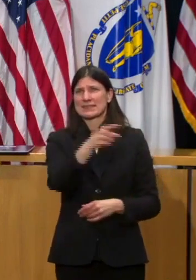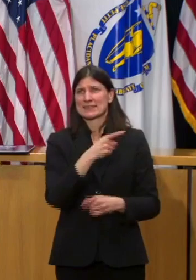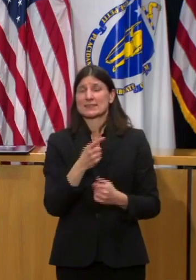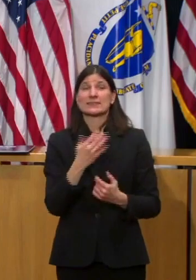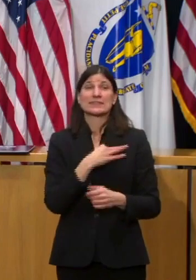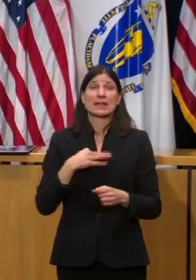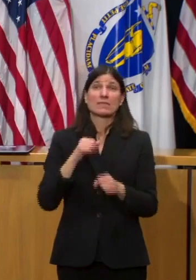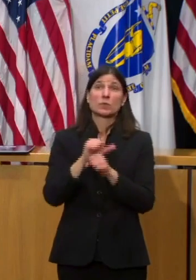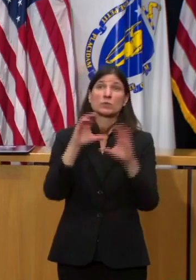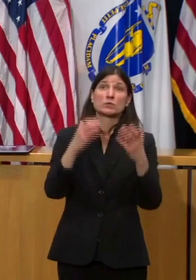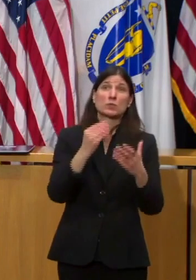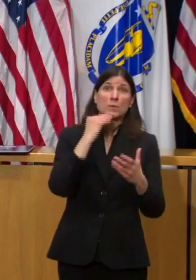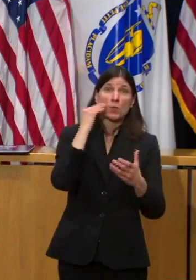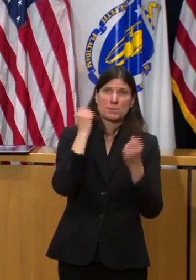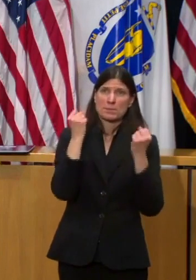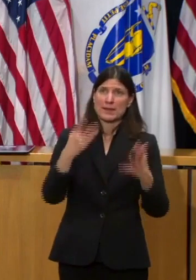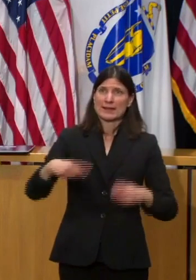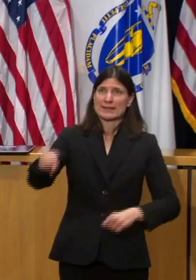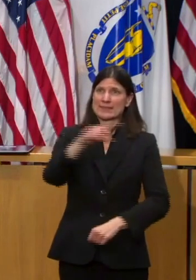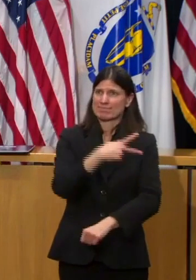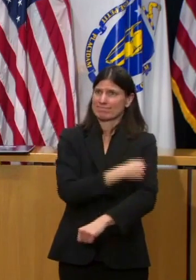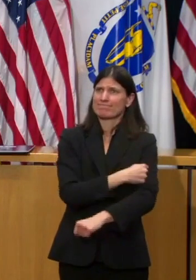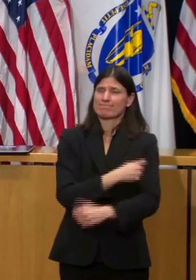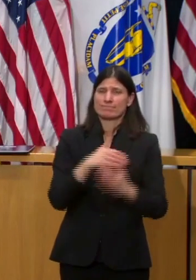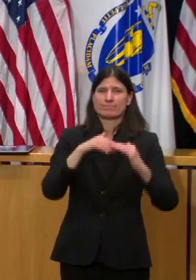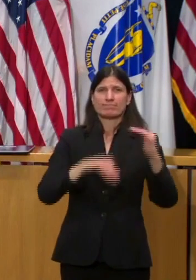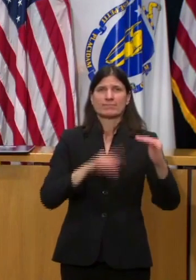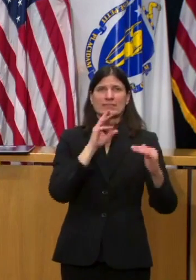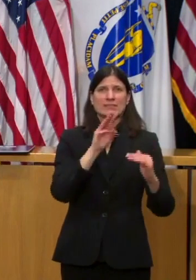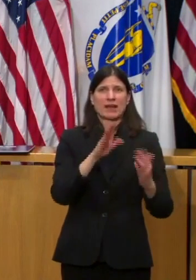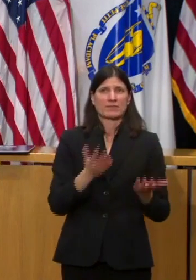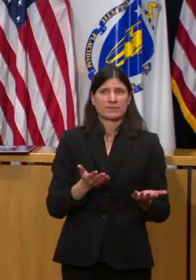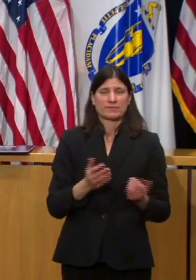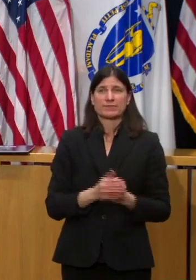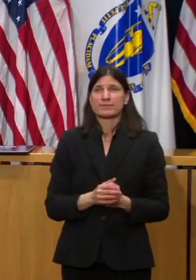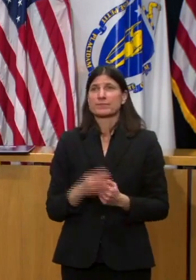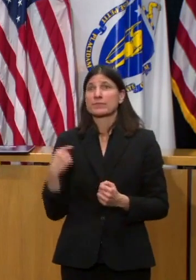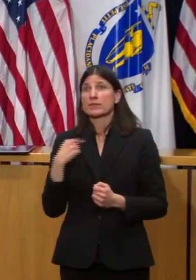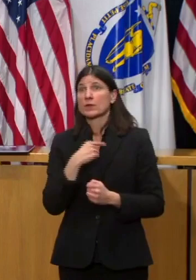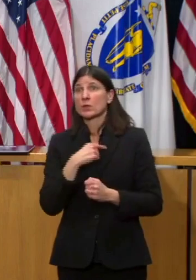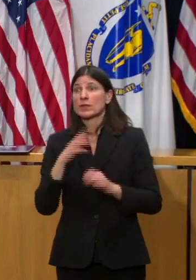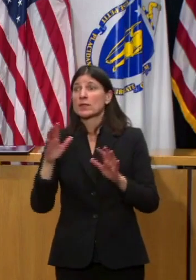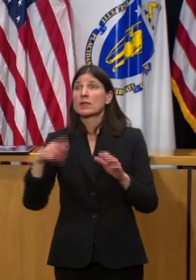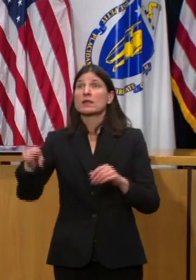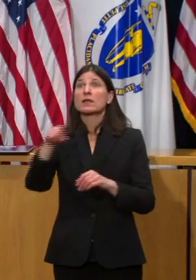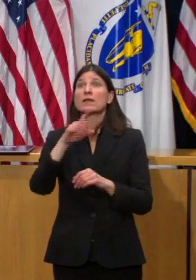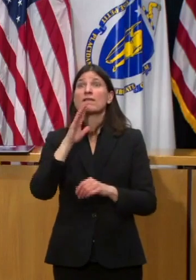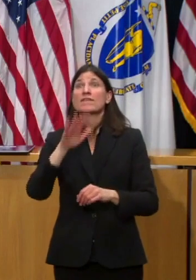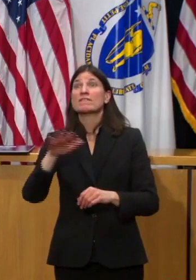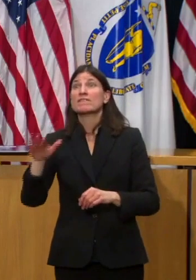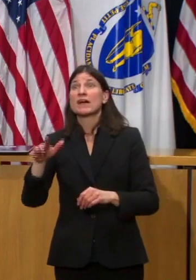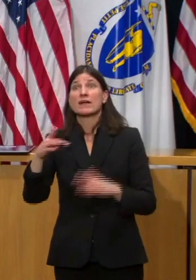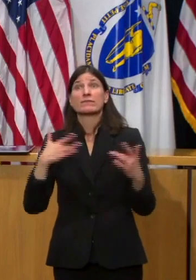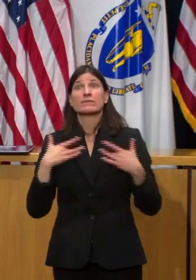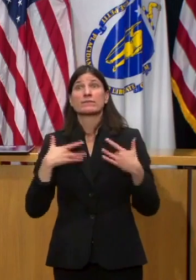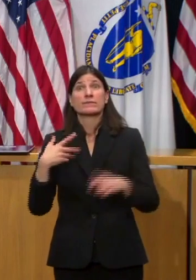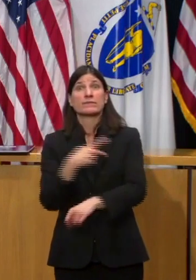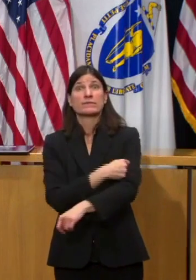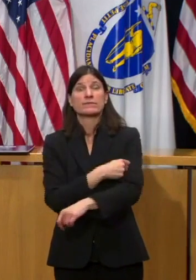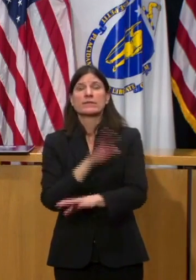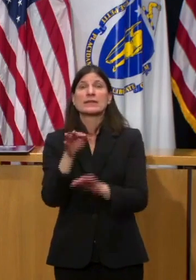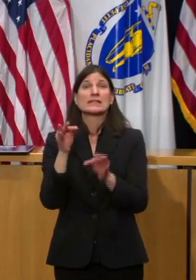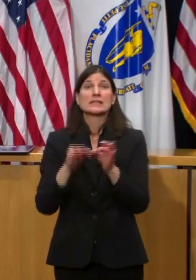process is you've got to be really simple, because these are big